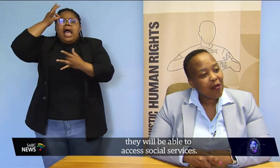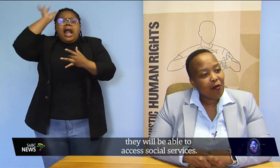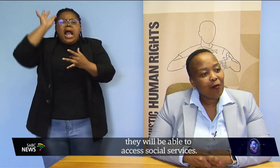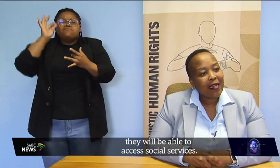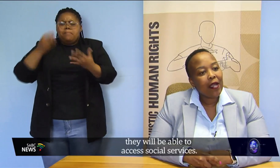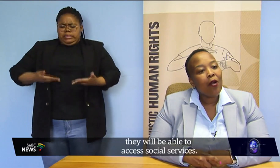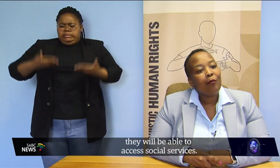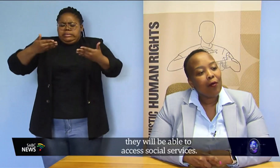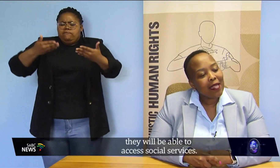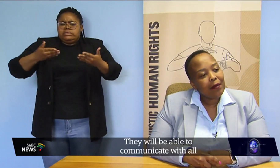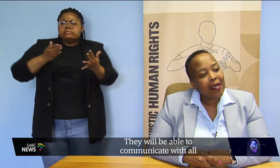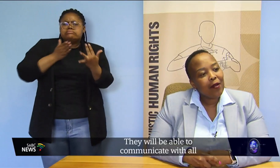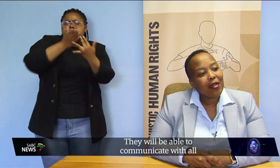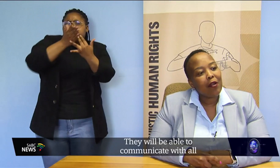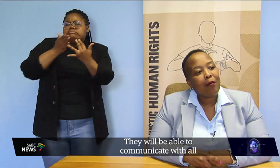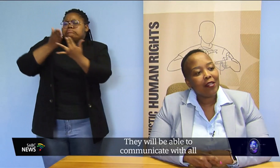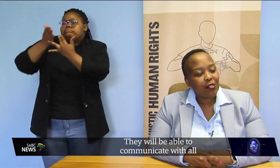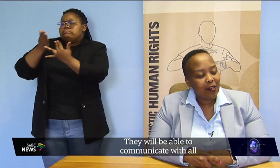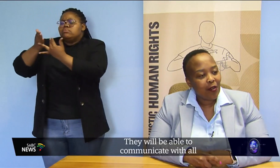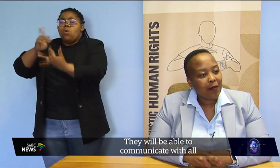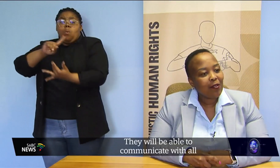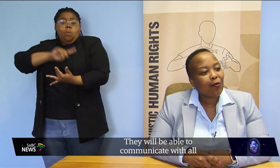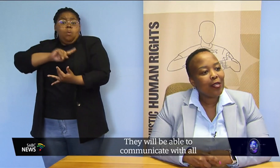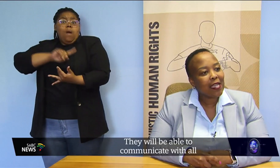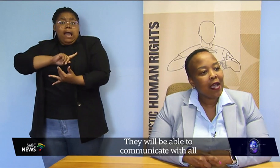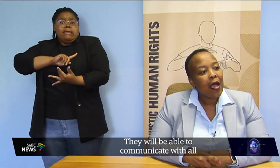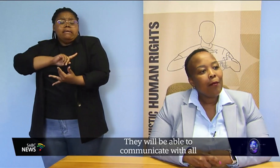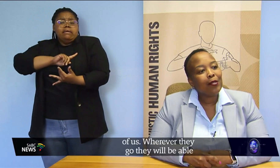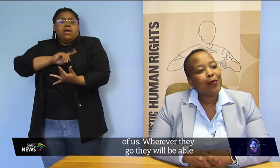mo gobane mo ba tlabe ba ya gona ba phumana ditirelo gona ba tlo hwetša motho ba